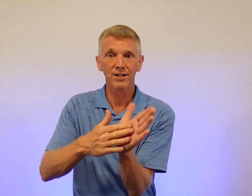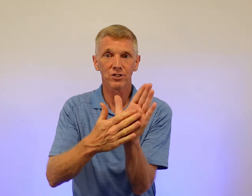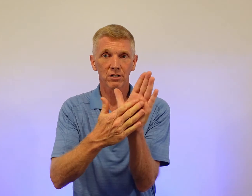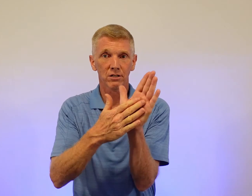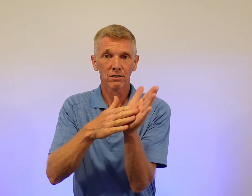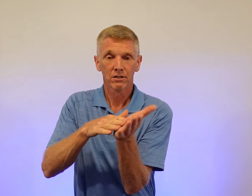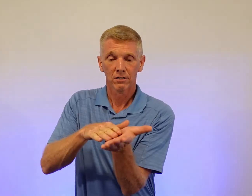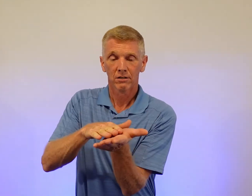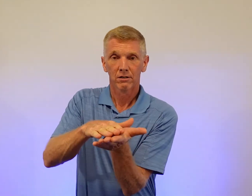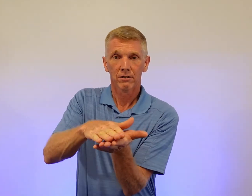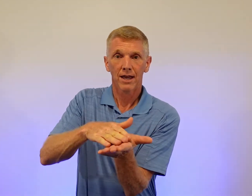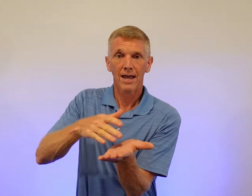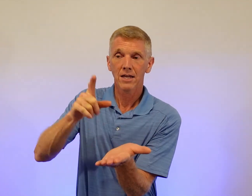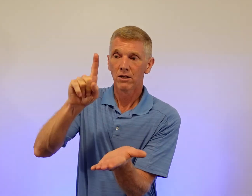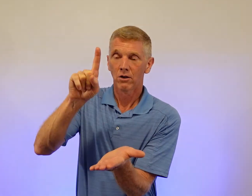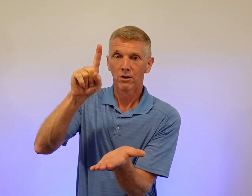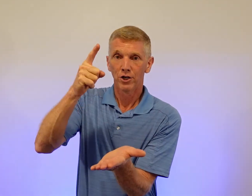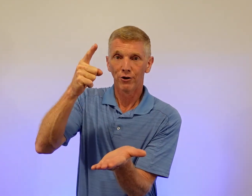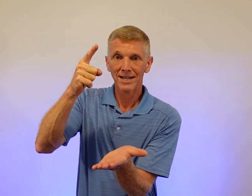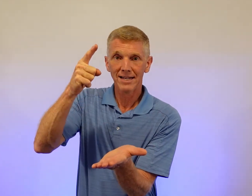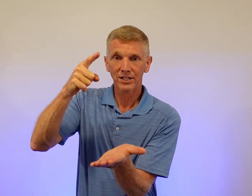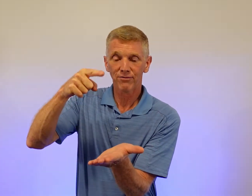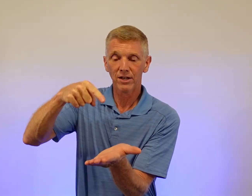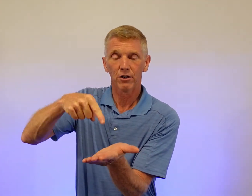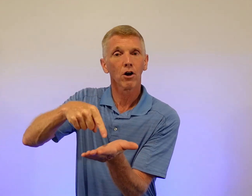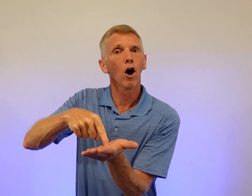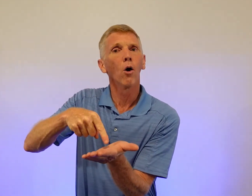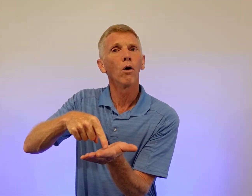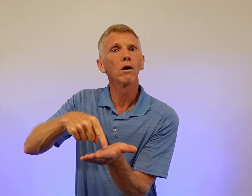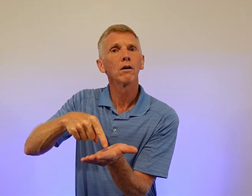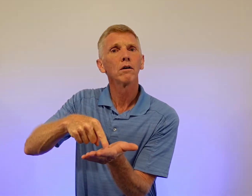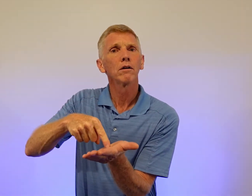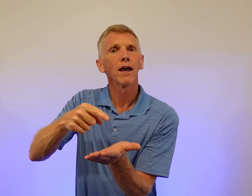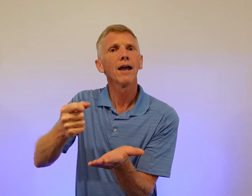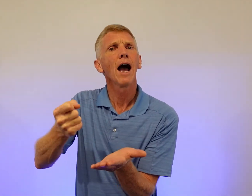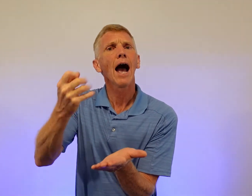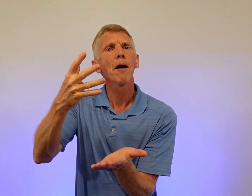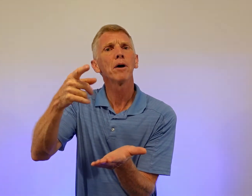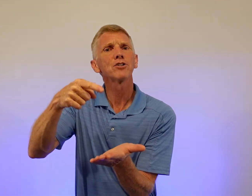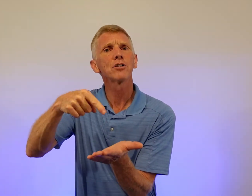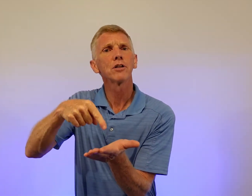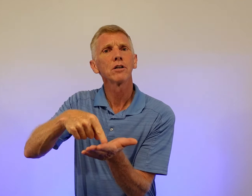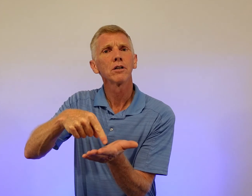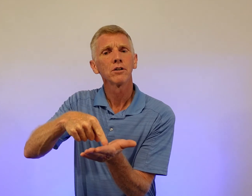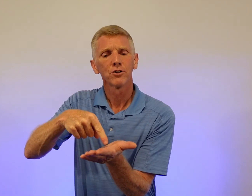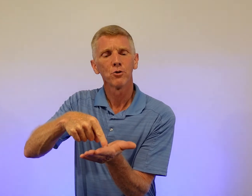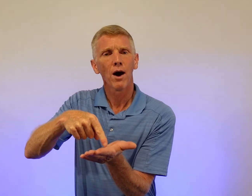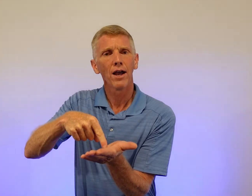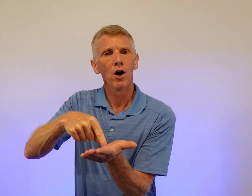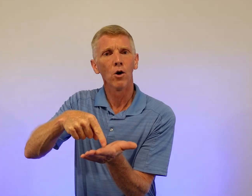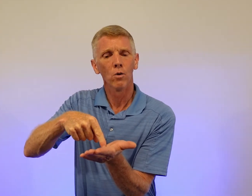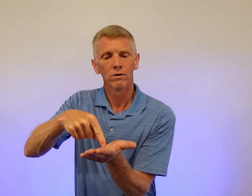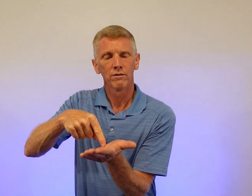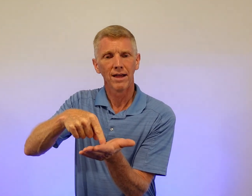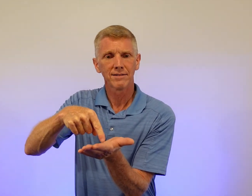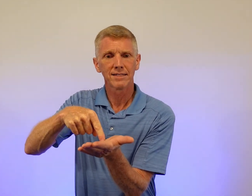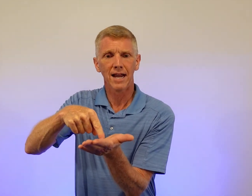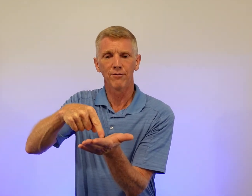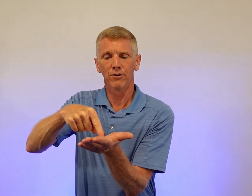outstretched. Okay? Your index finger, O. Okay? How much do I owe? That's the sign for